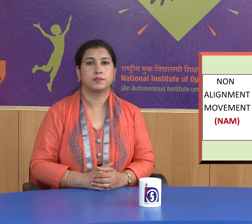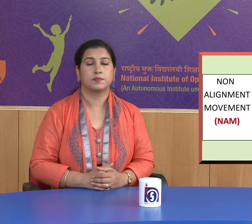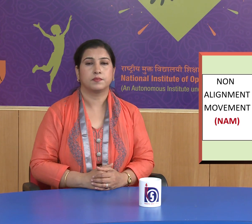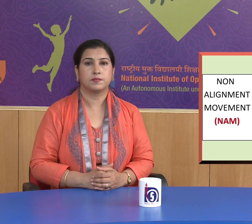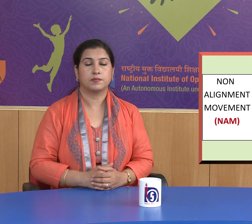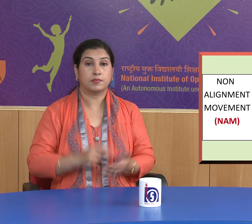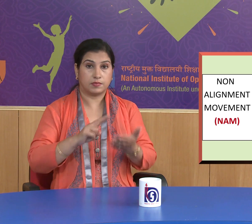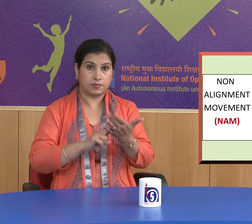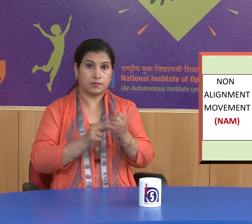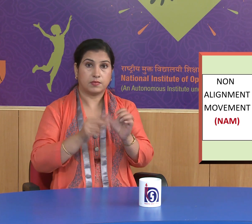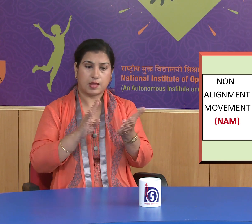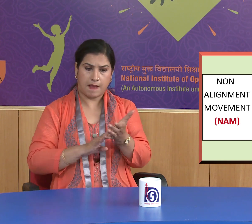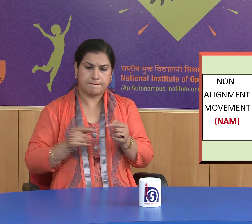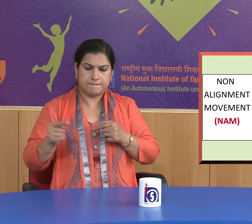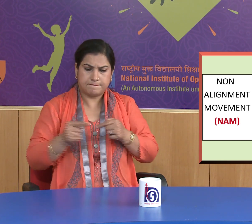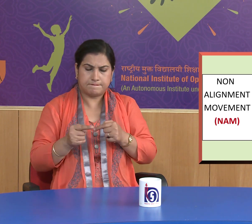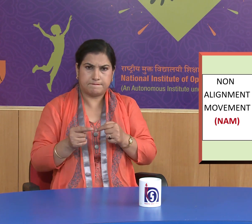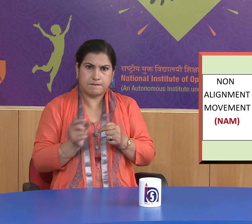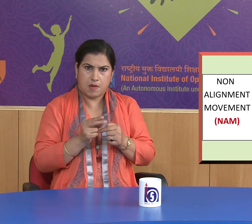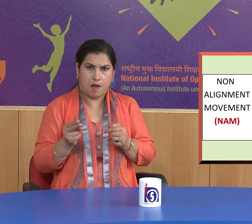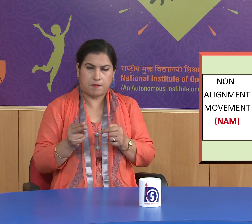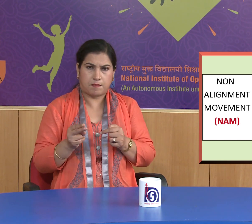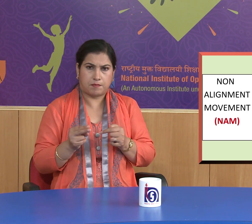NAM means non-alignment movement.